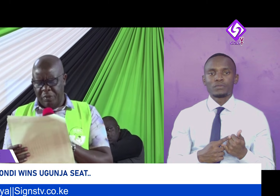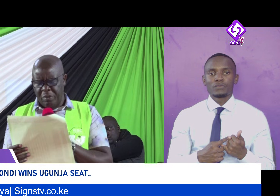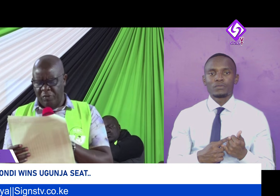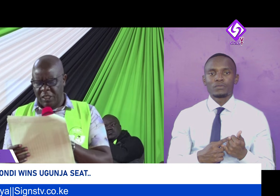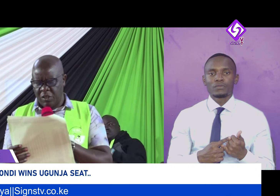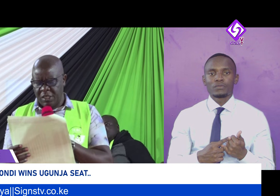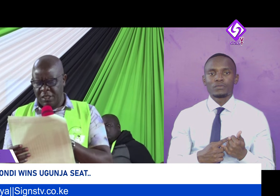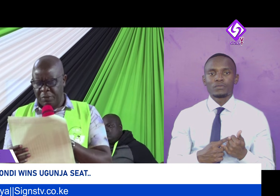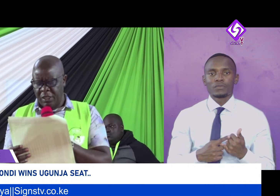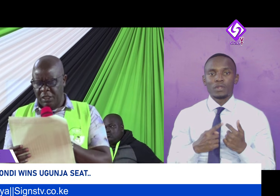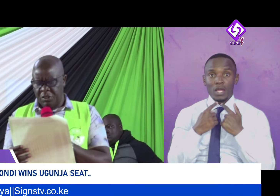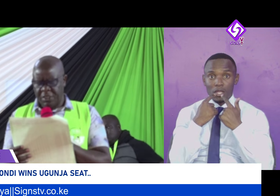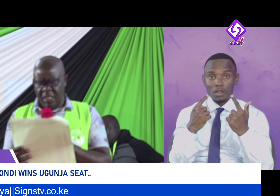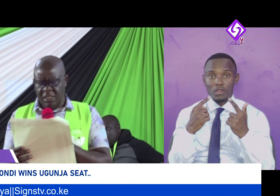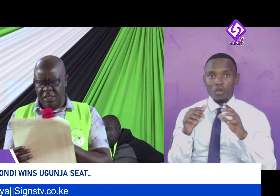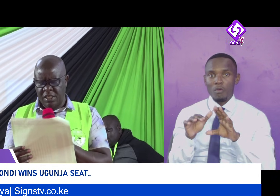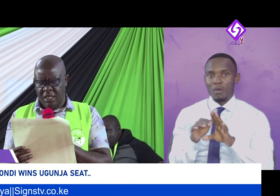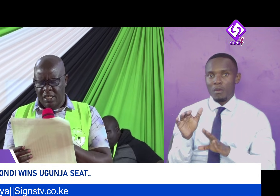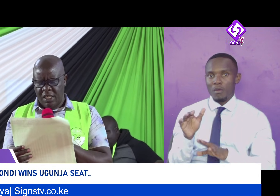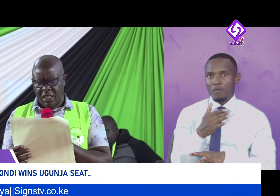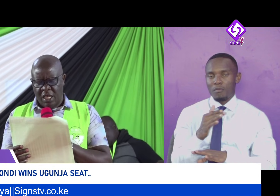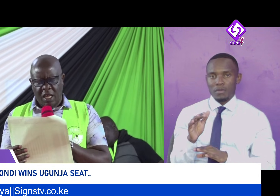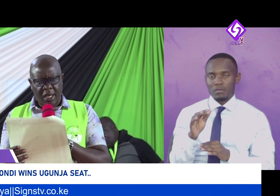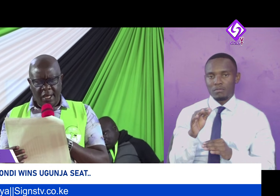Declaration of Member of National Assembly election results